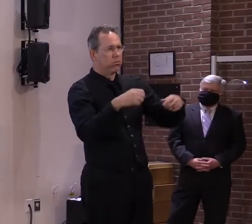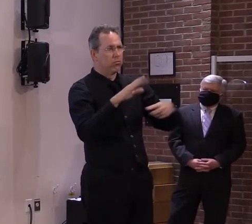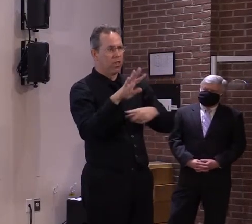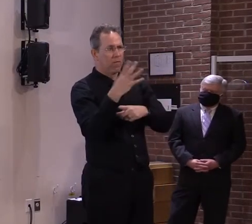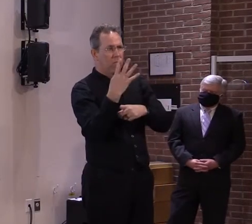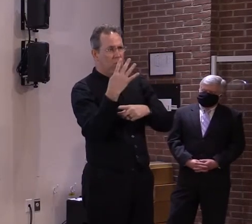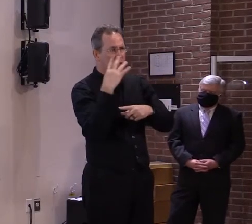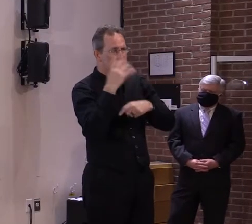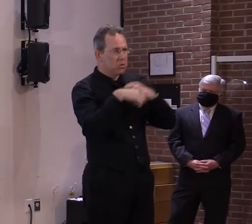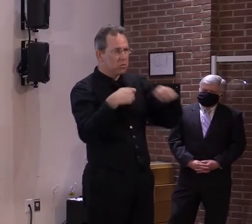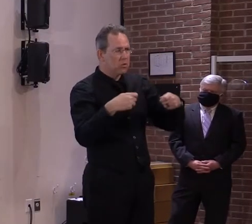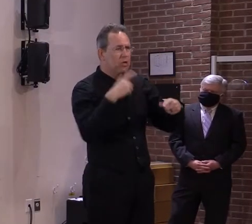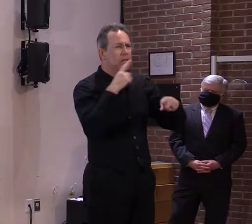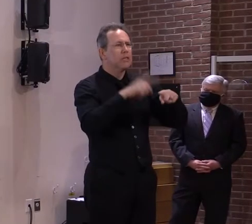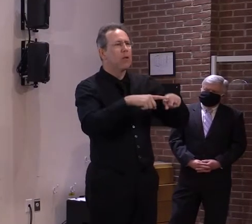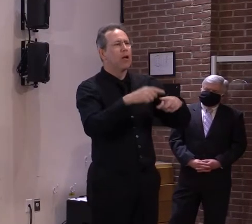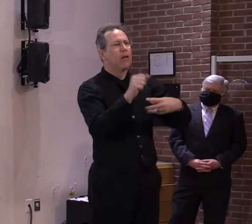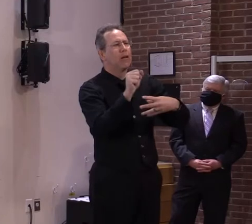let it go